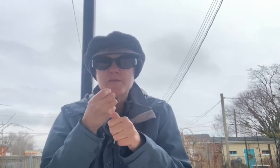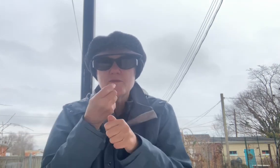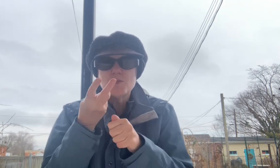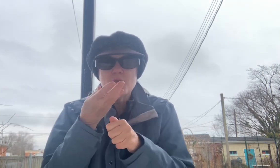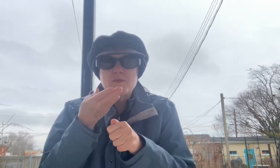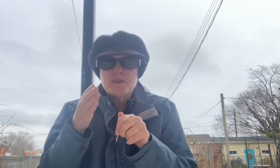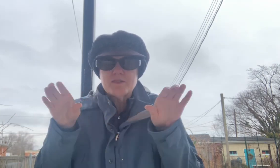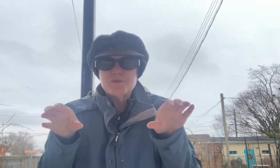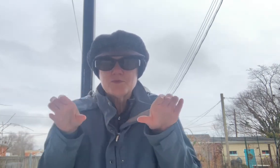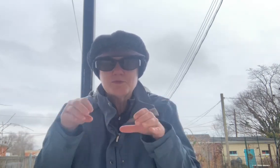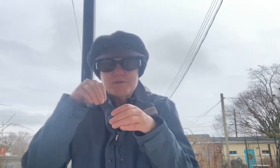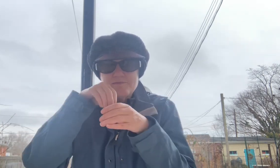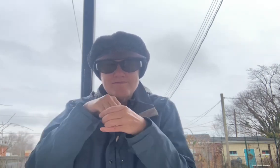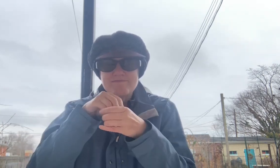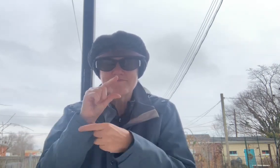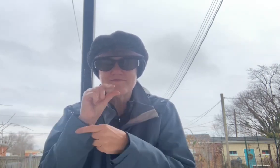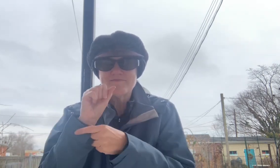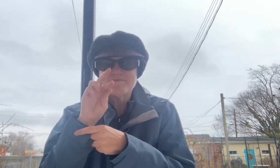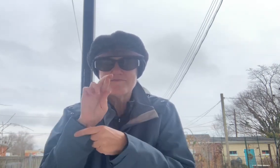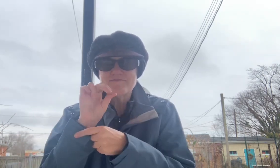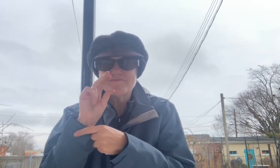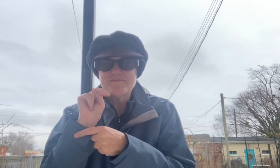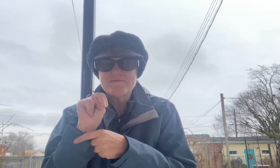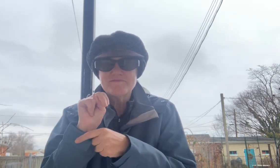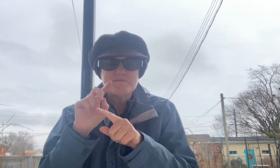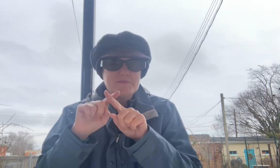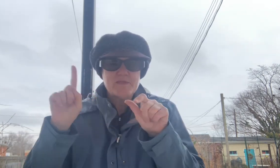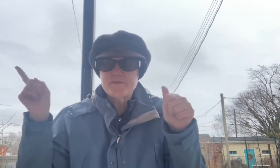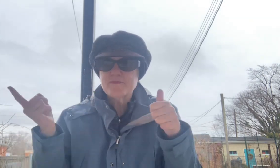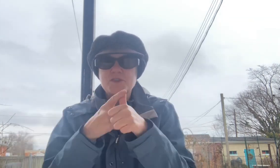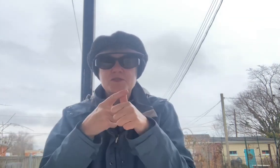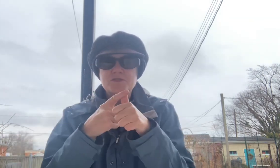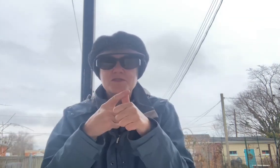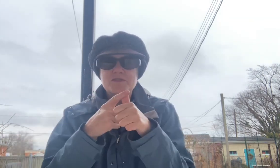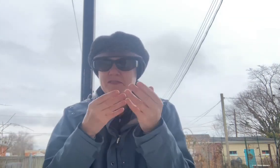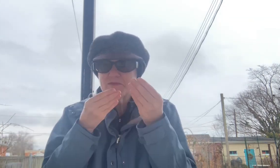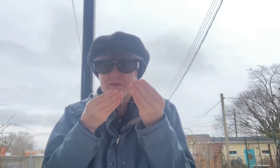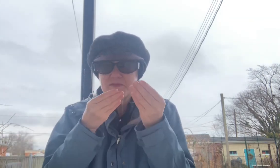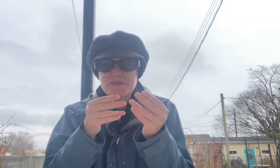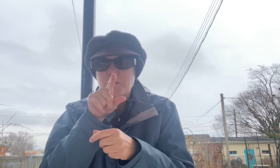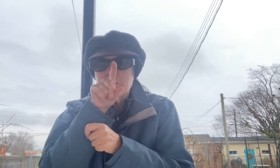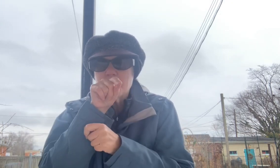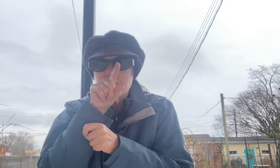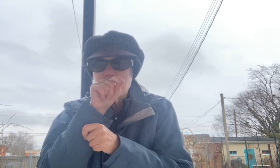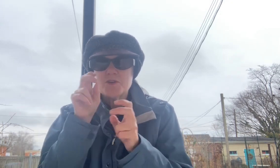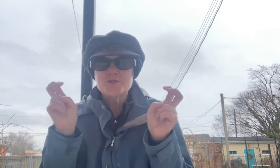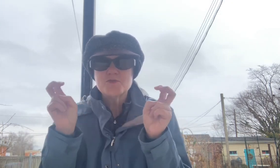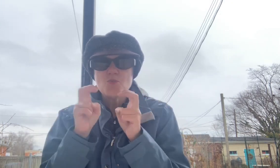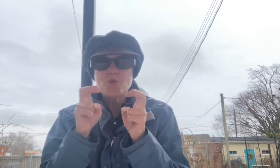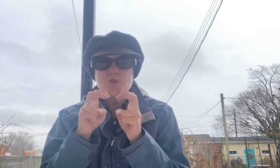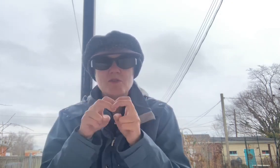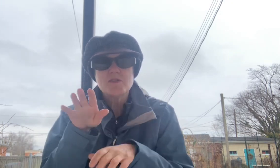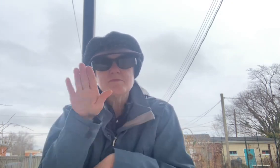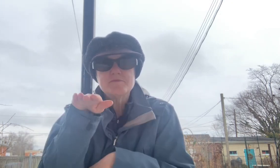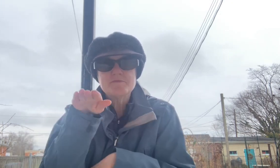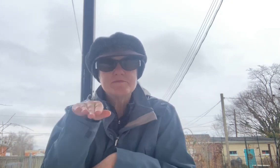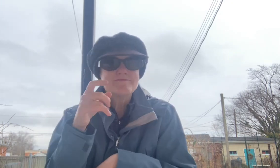today. But before that, there's a few things we need to do in the garden. But first, let's feed the birds and